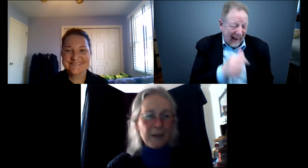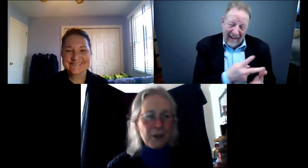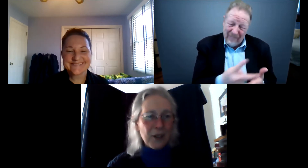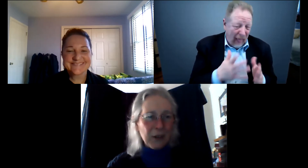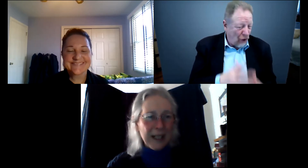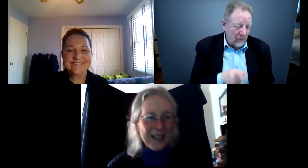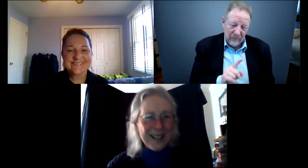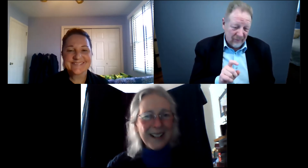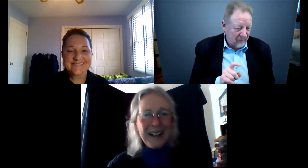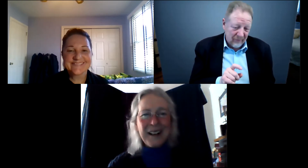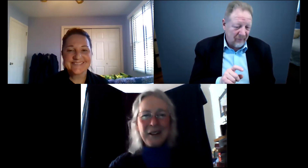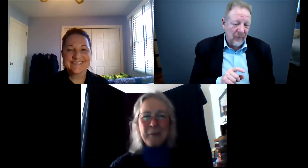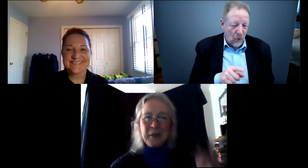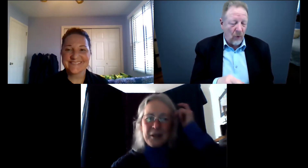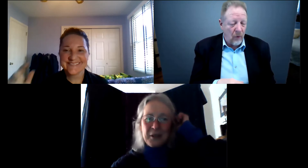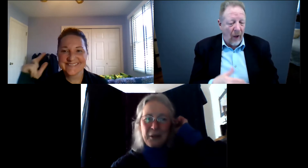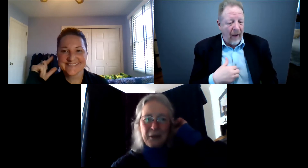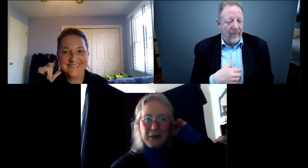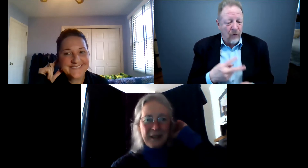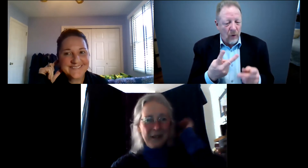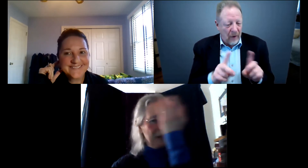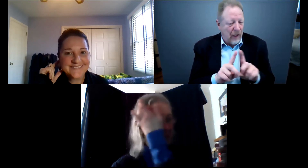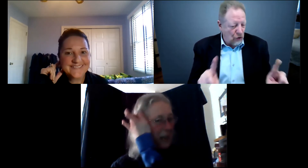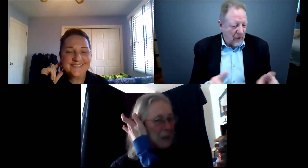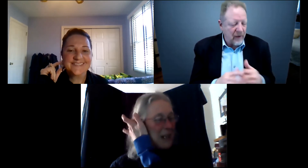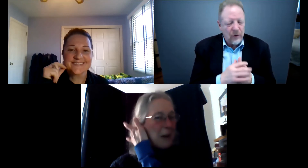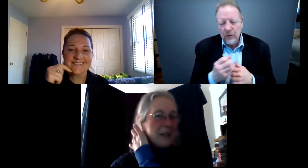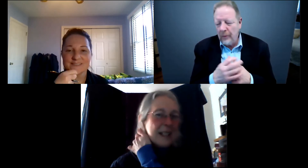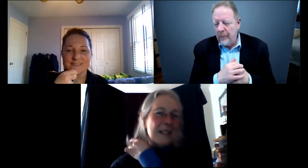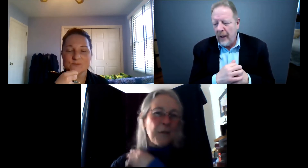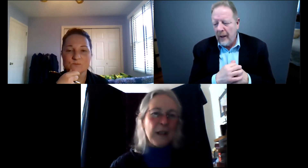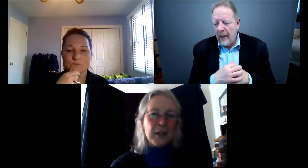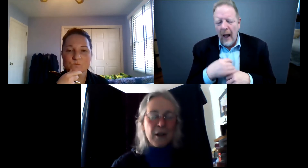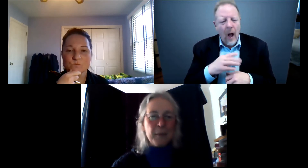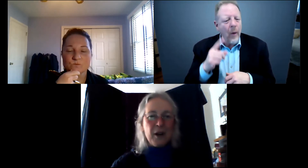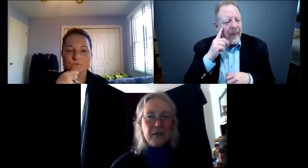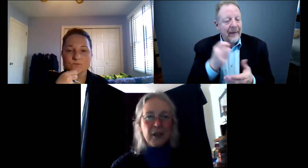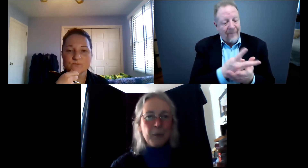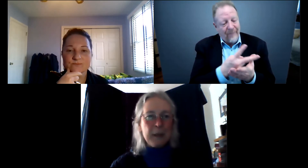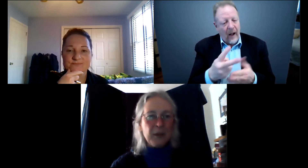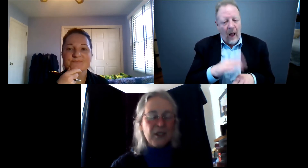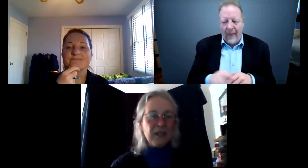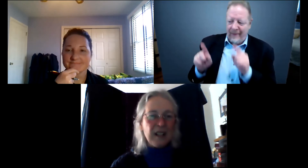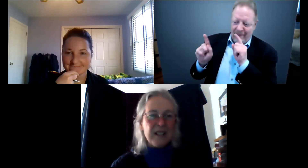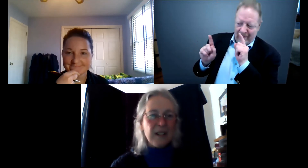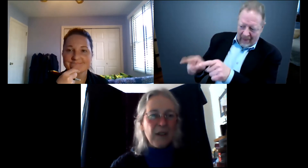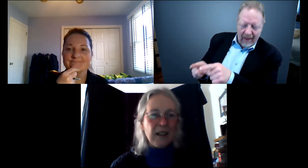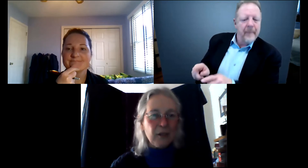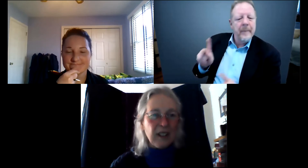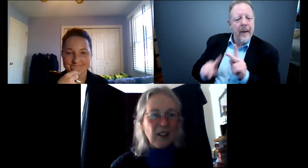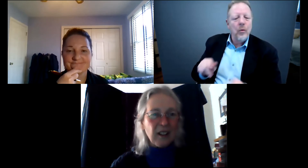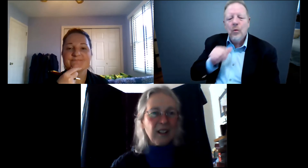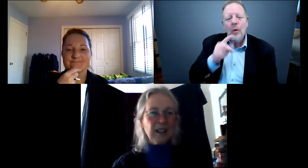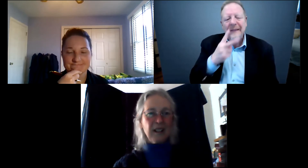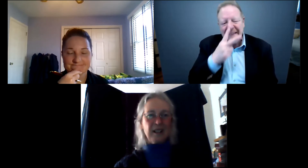2 master's degrees. So I would think it's a failure on the part of other people to not see the